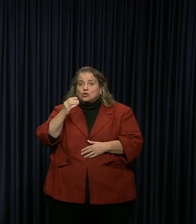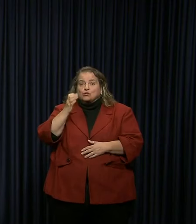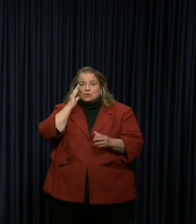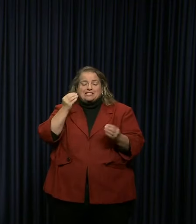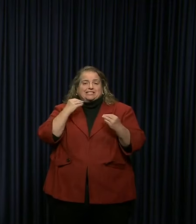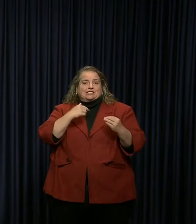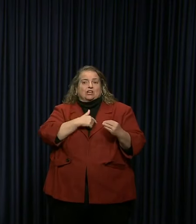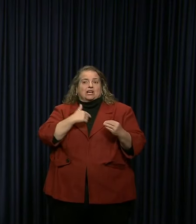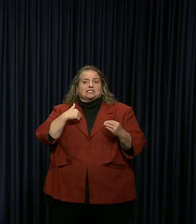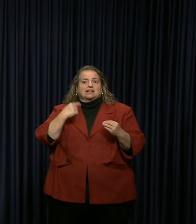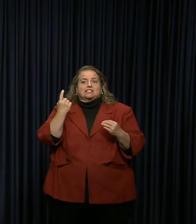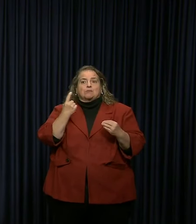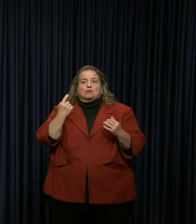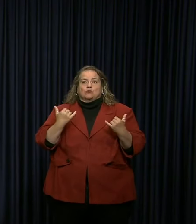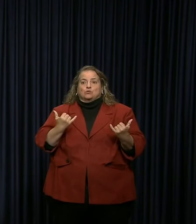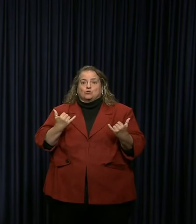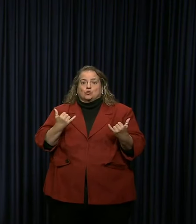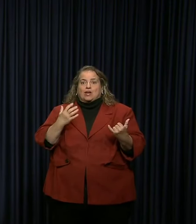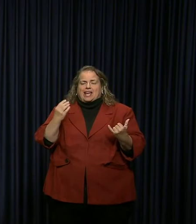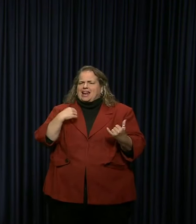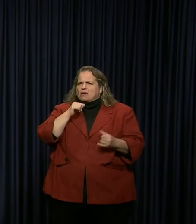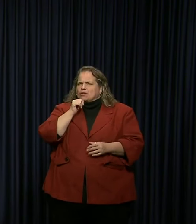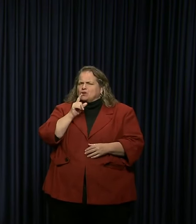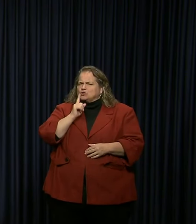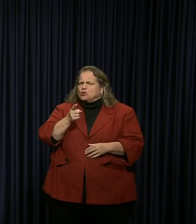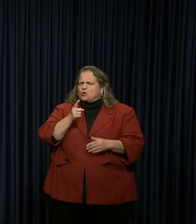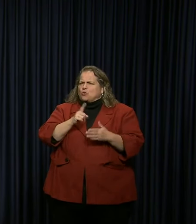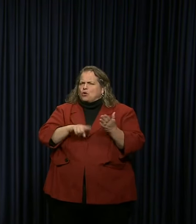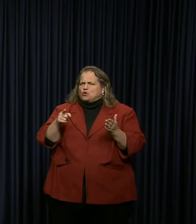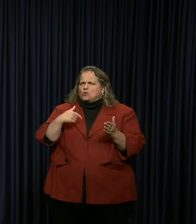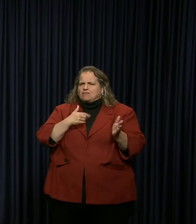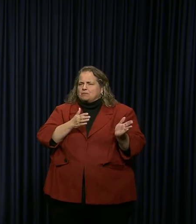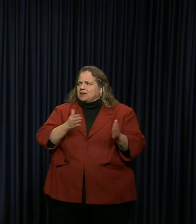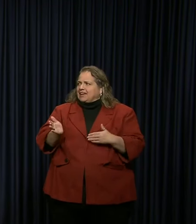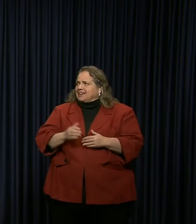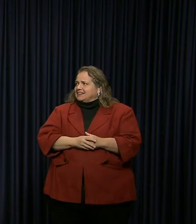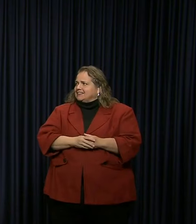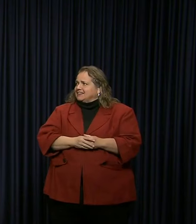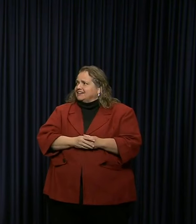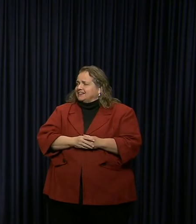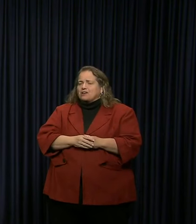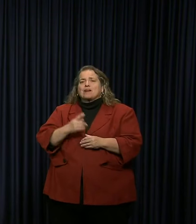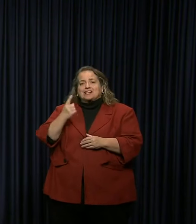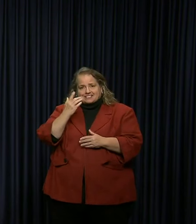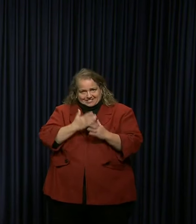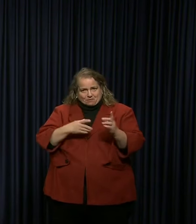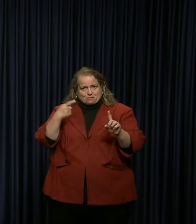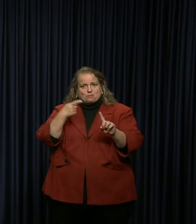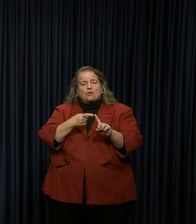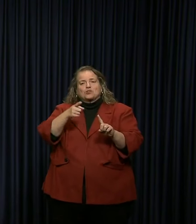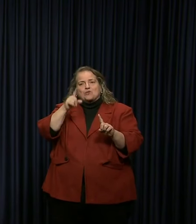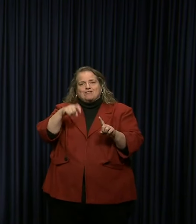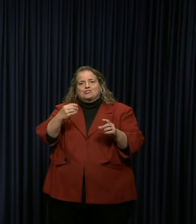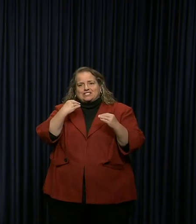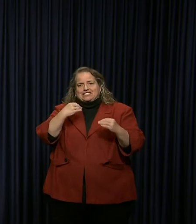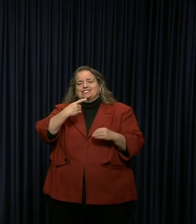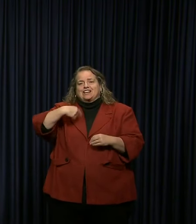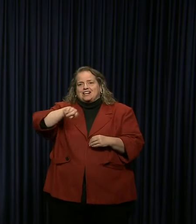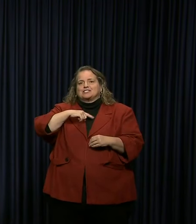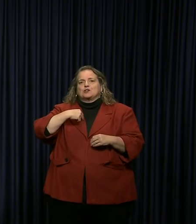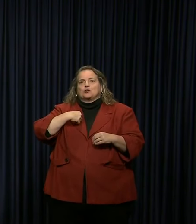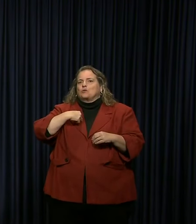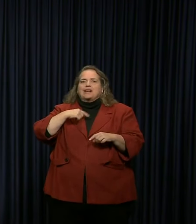going to teach us a little bit today. And I don't know what you have planned, but at some point, you got to teach us